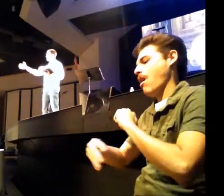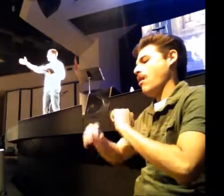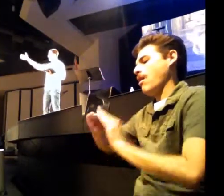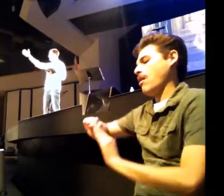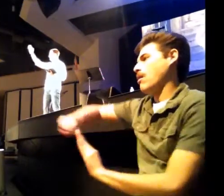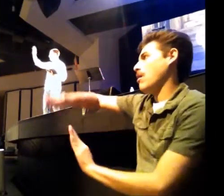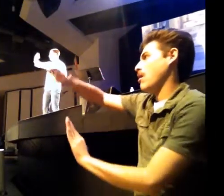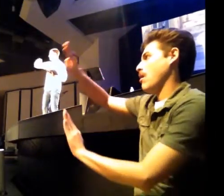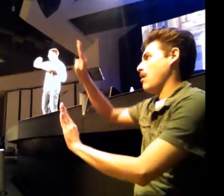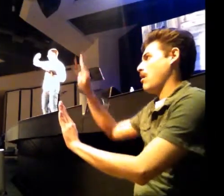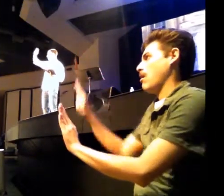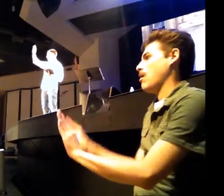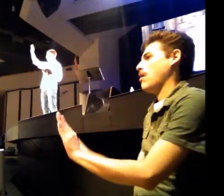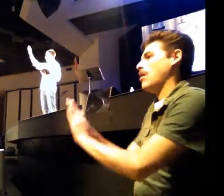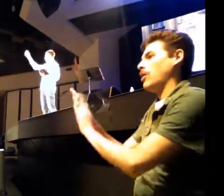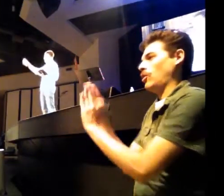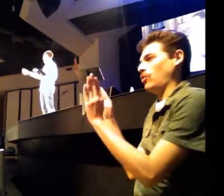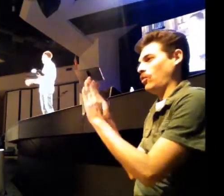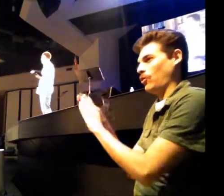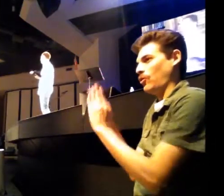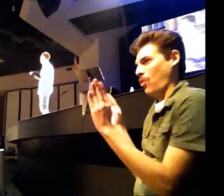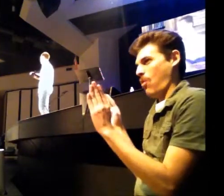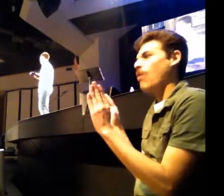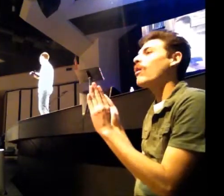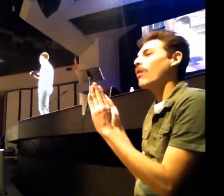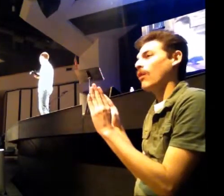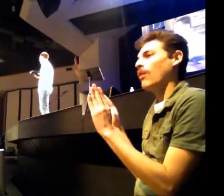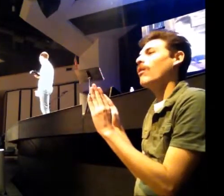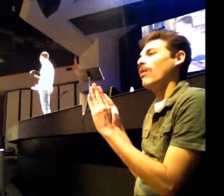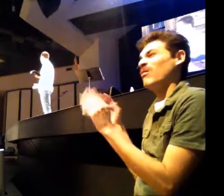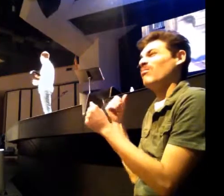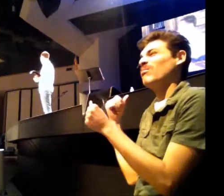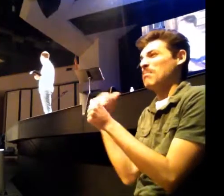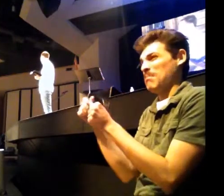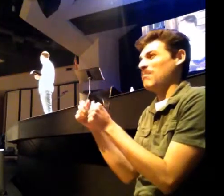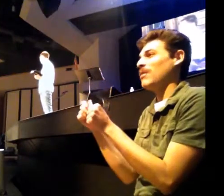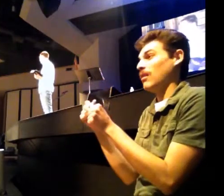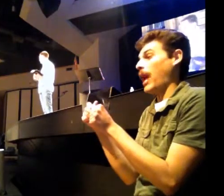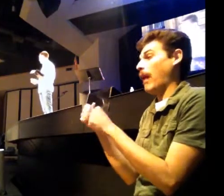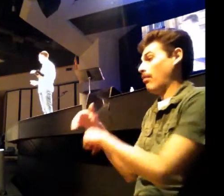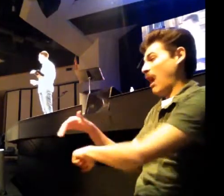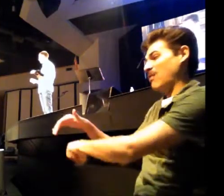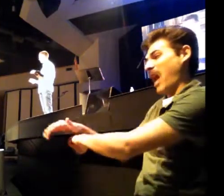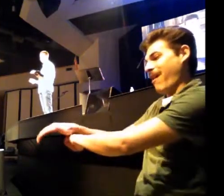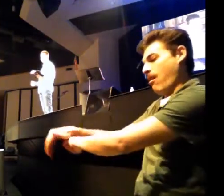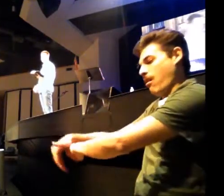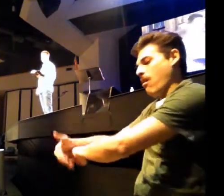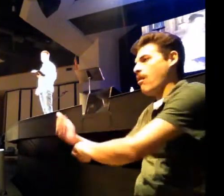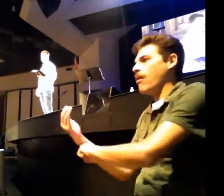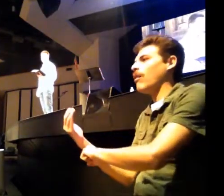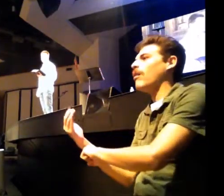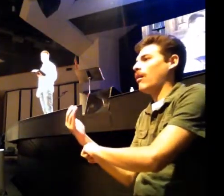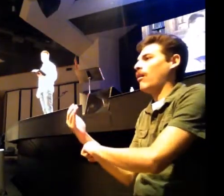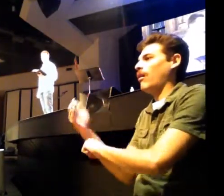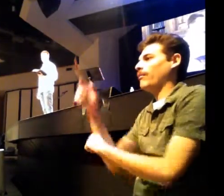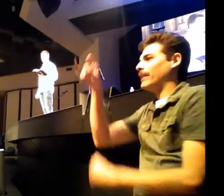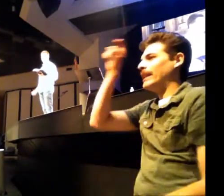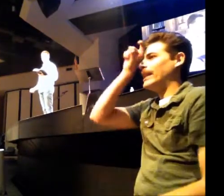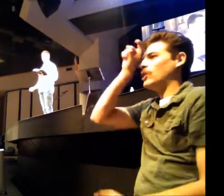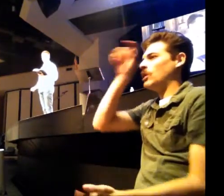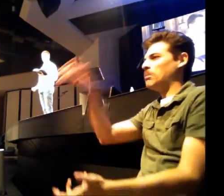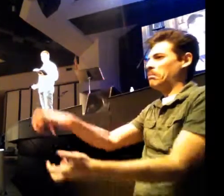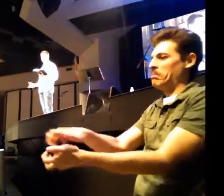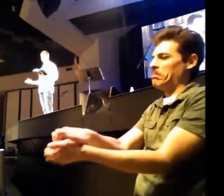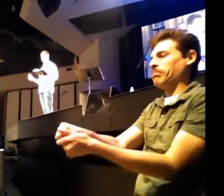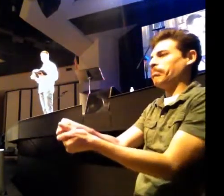and smear it upon the doorposts of your house. And that night, great calamity fell upon all of Egypt, and the firstborn